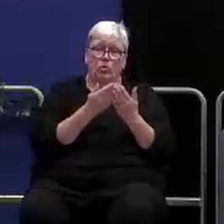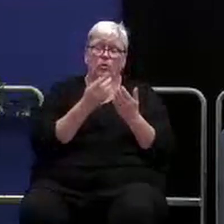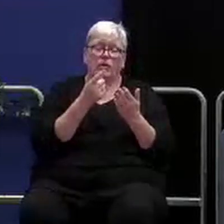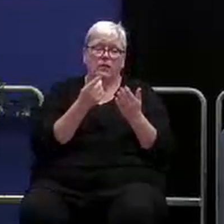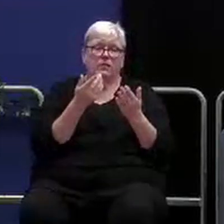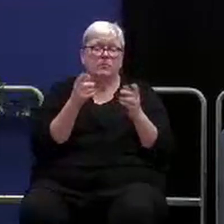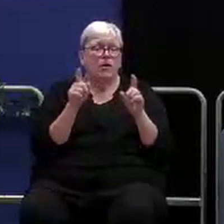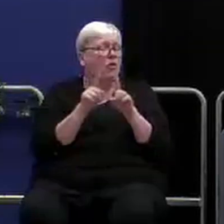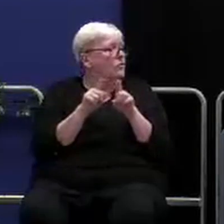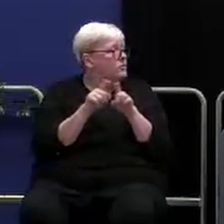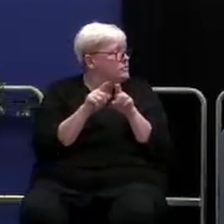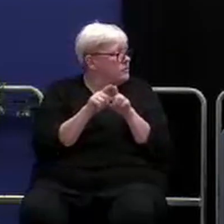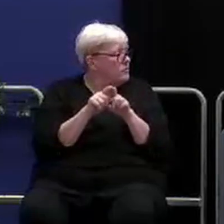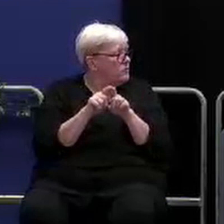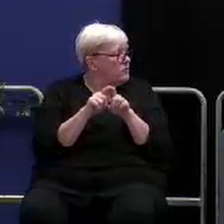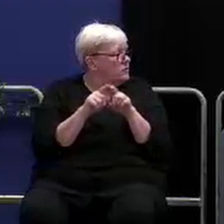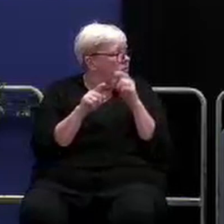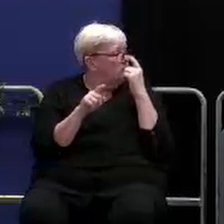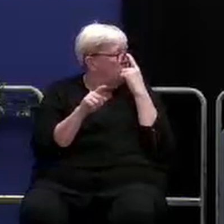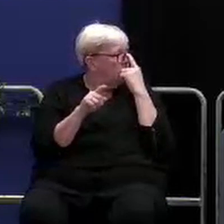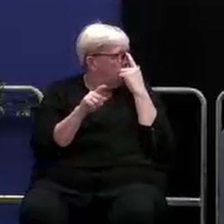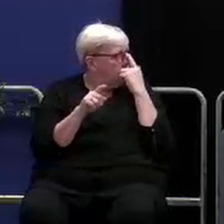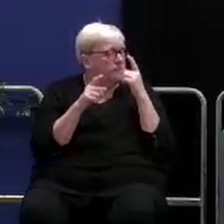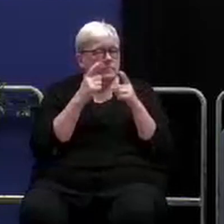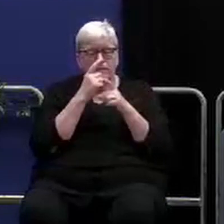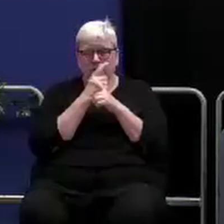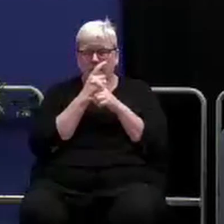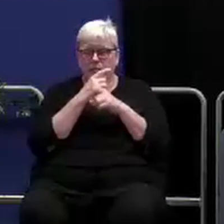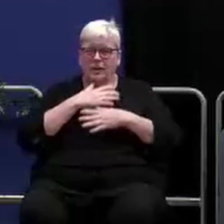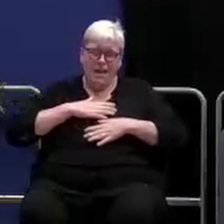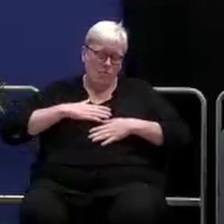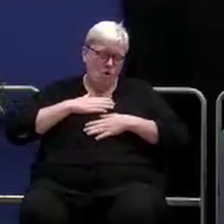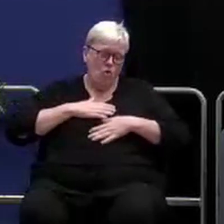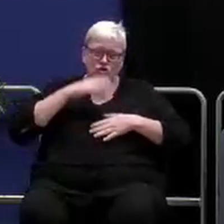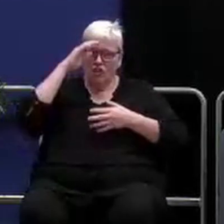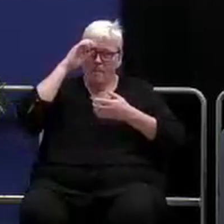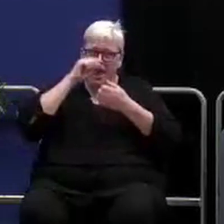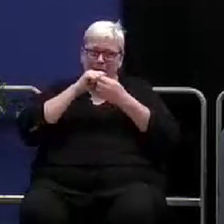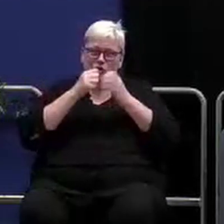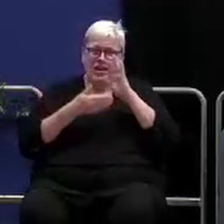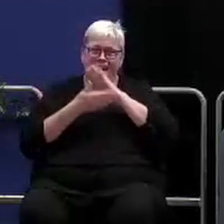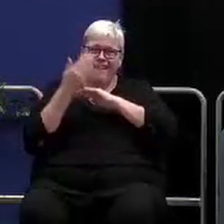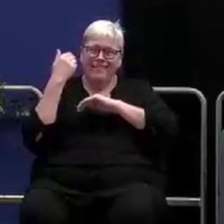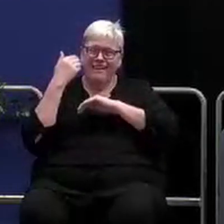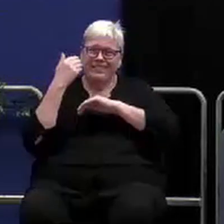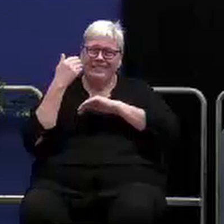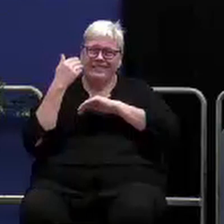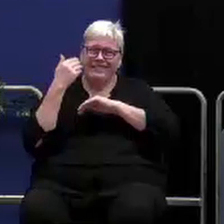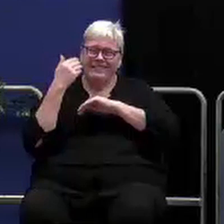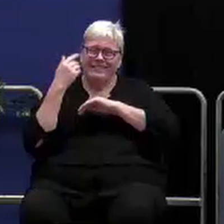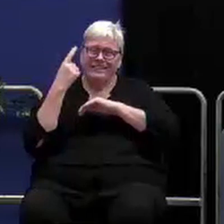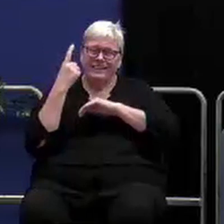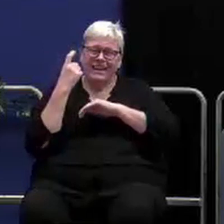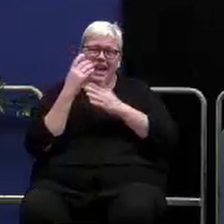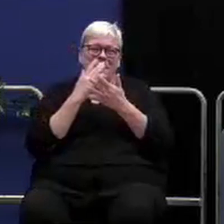But also, as I was talking about emotional memory earlier on, and I think that the